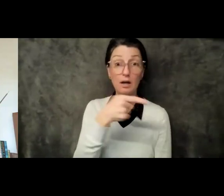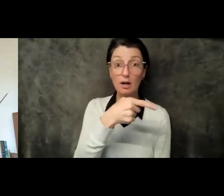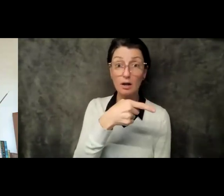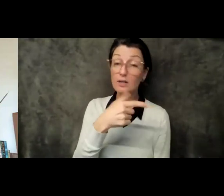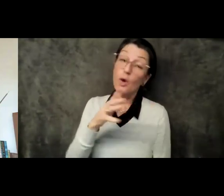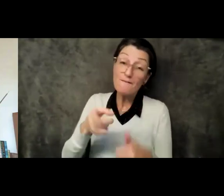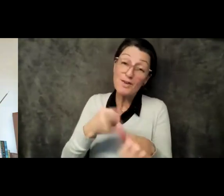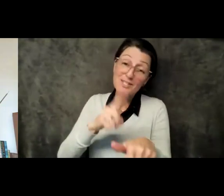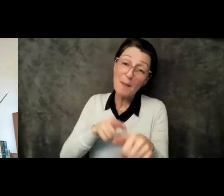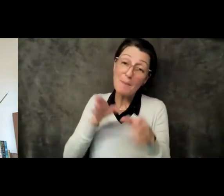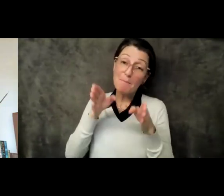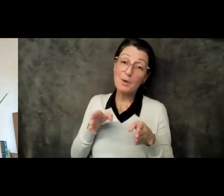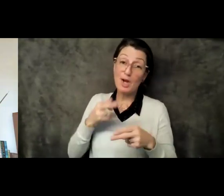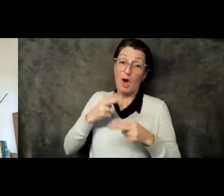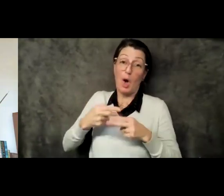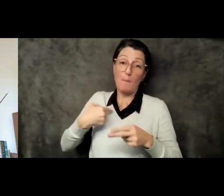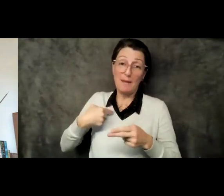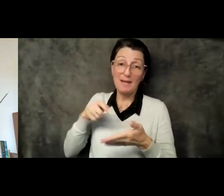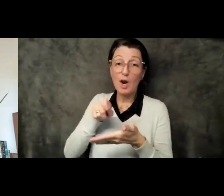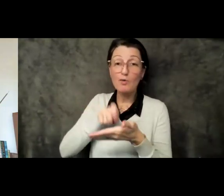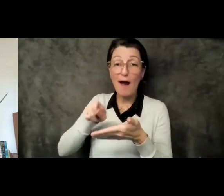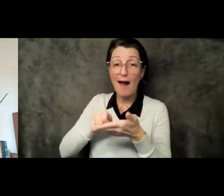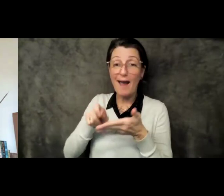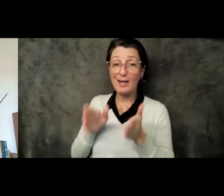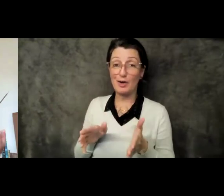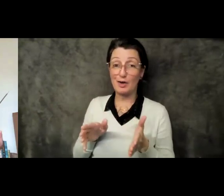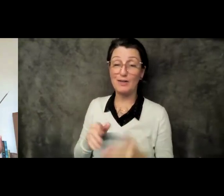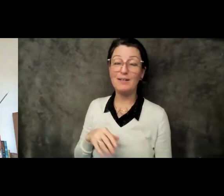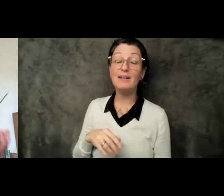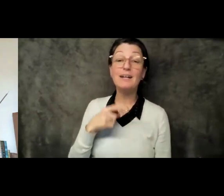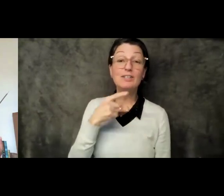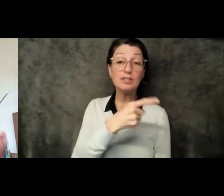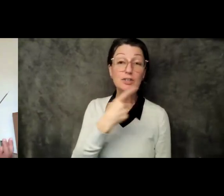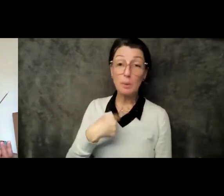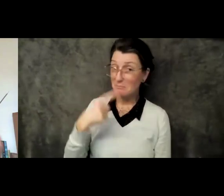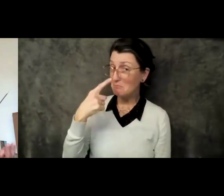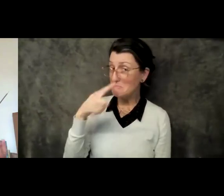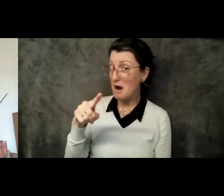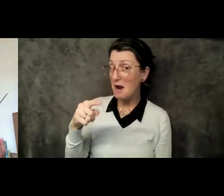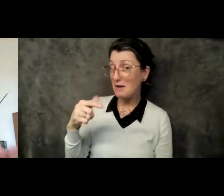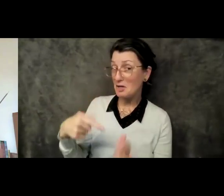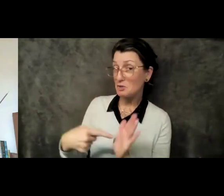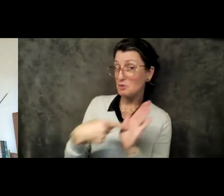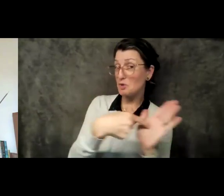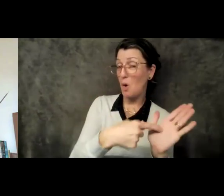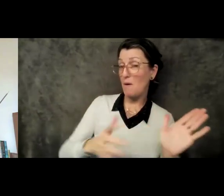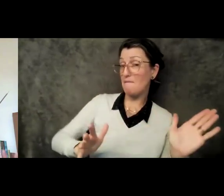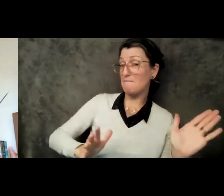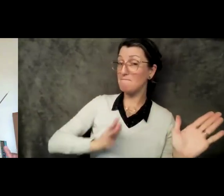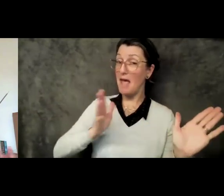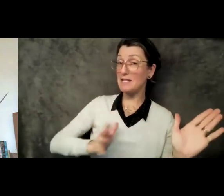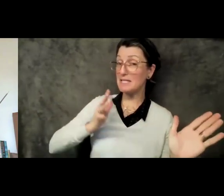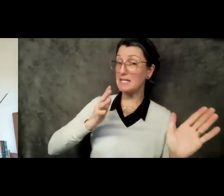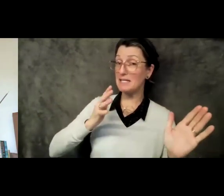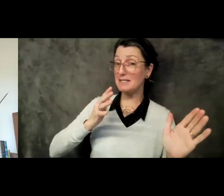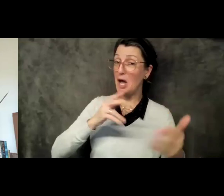writer. And then she asked permission. Then she took them to a fancy poet, and the poet gave me affirmation. Yes, these are